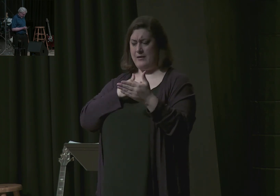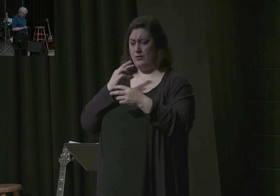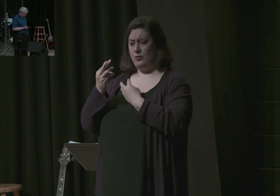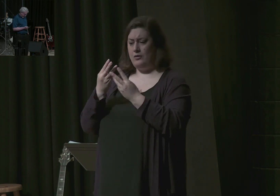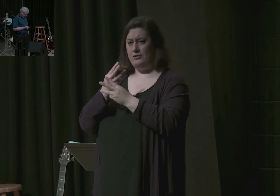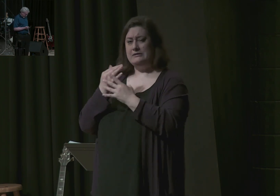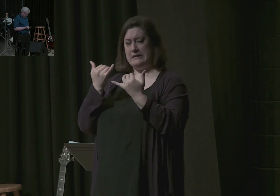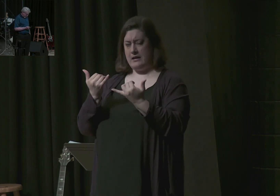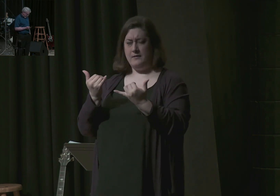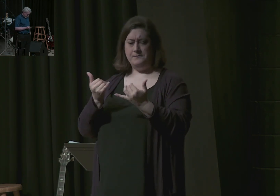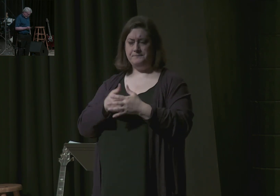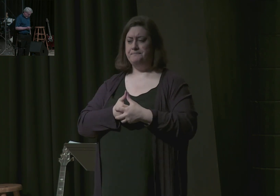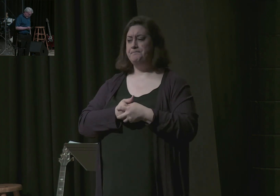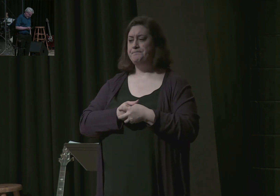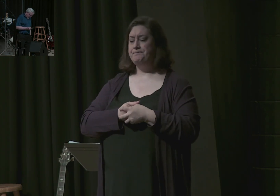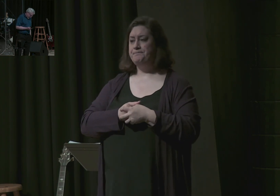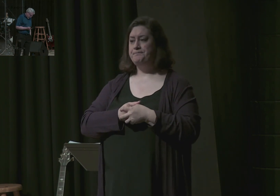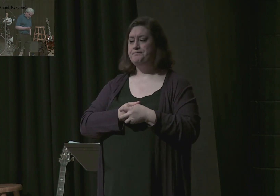today?